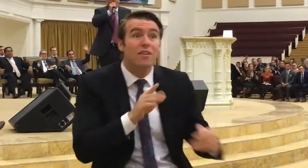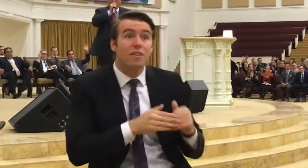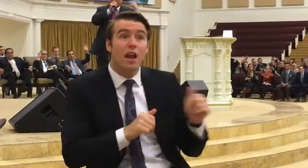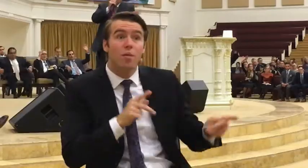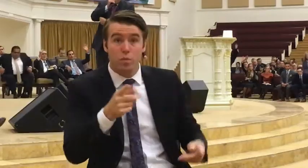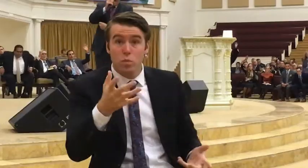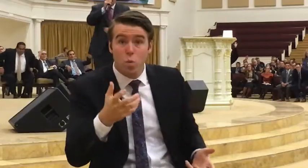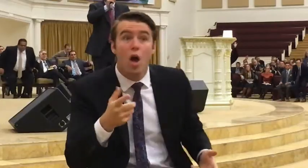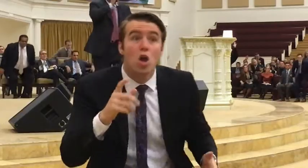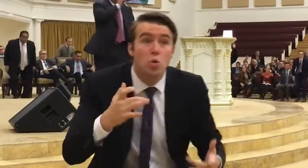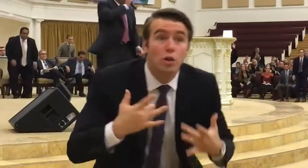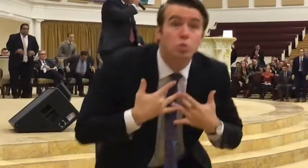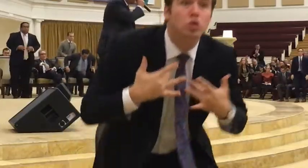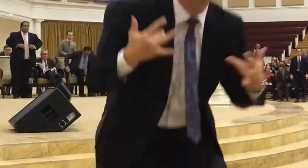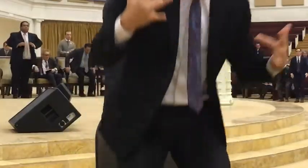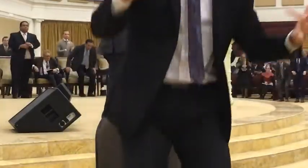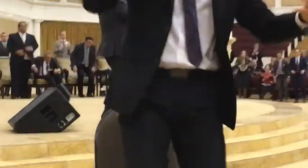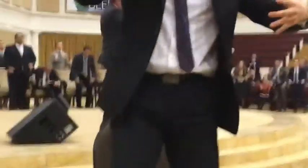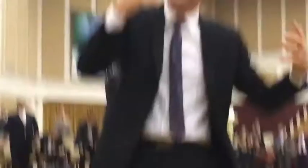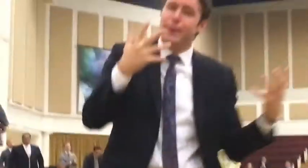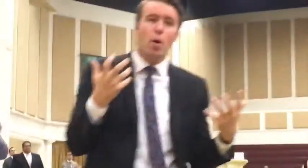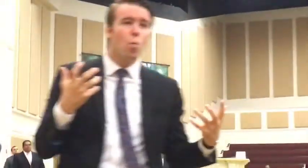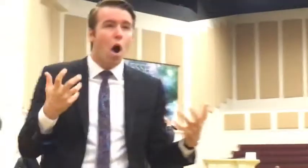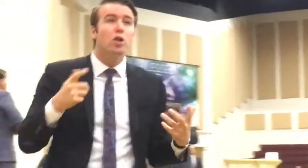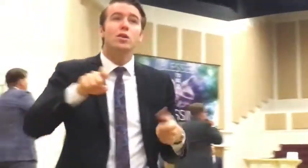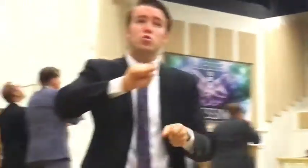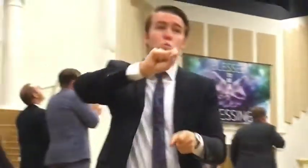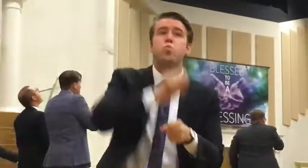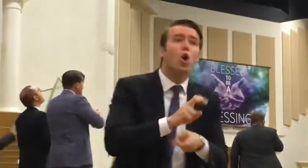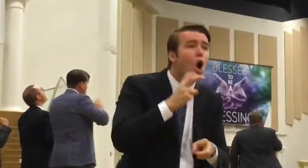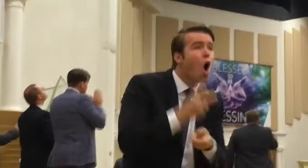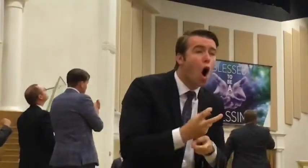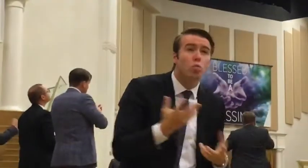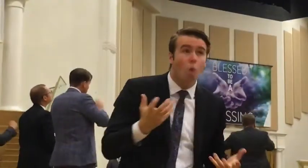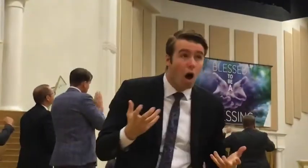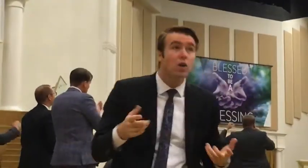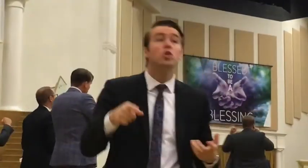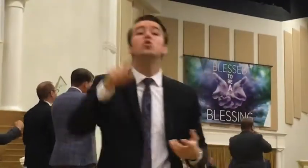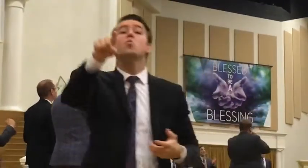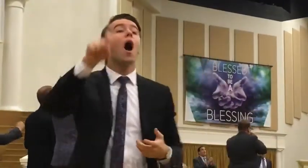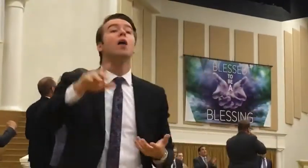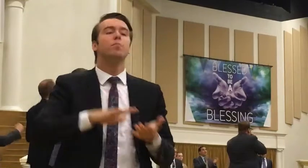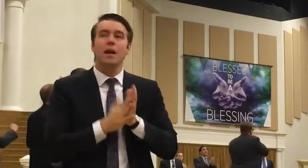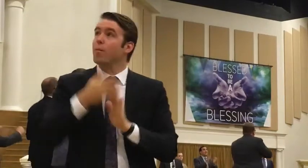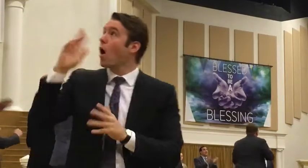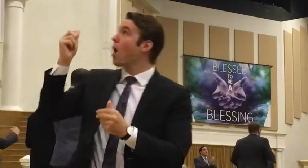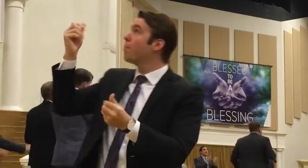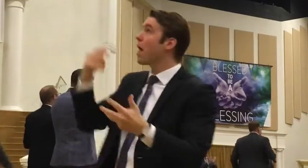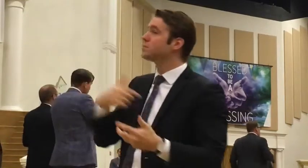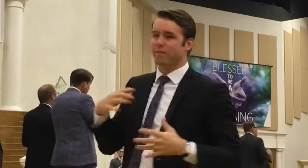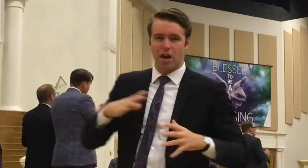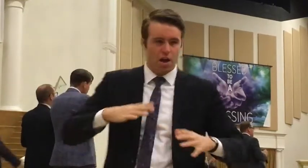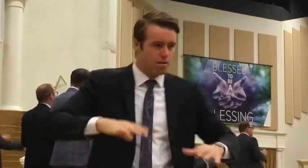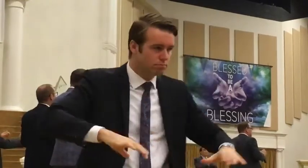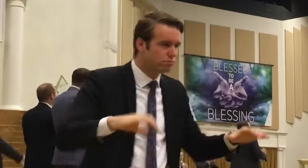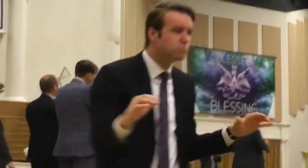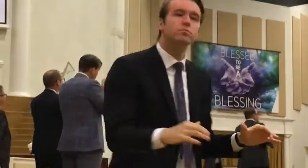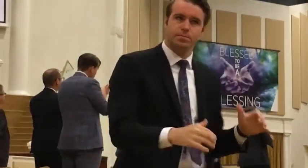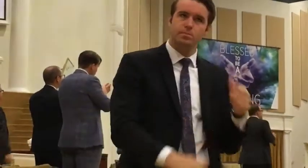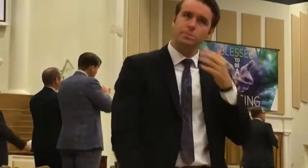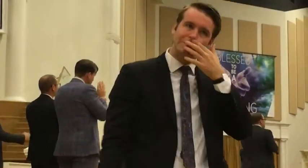You ought to shine like nobody else. You ought to work harder than everybody else. You ought to be that blessed man or woman.